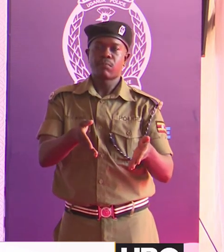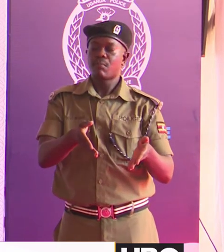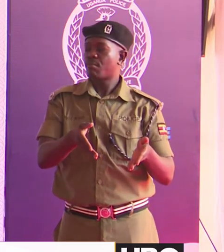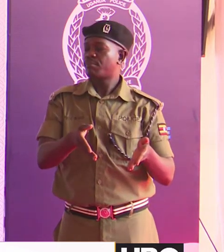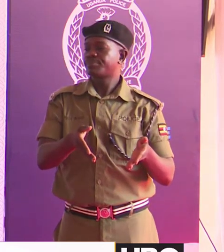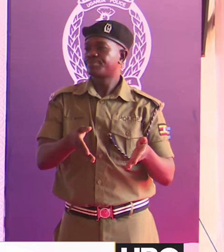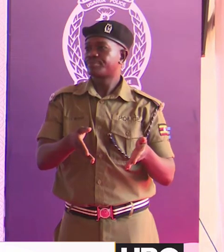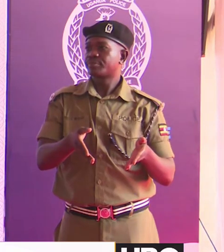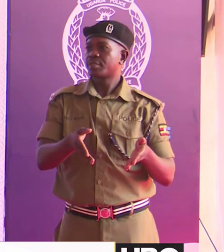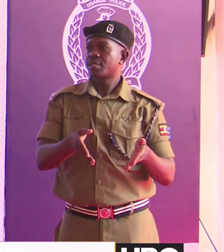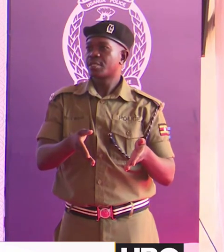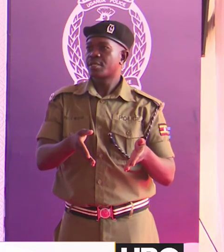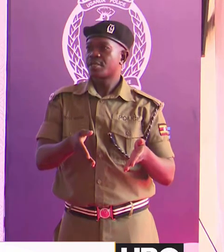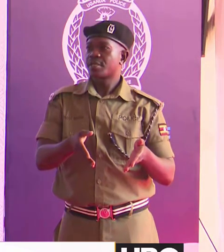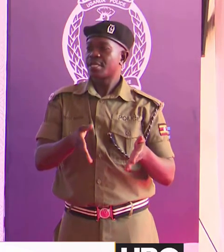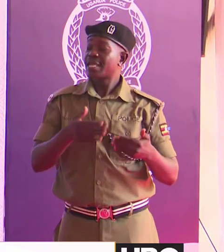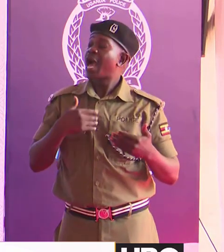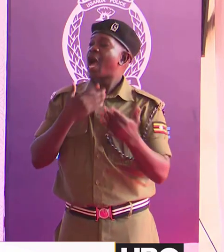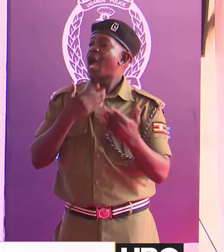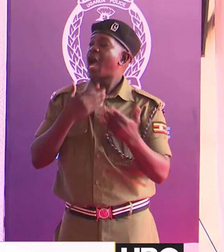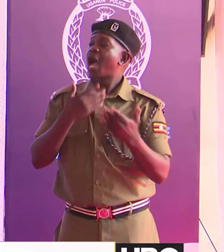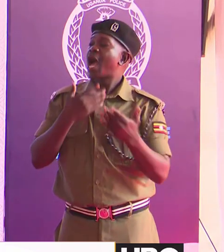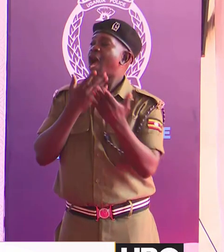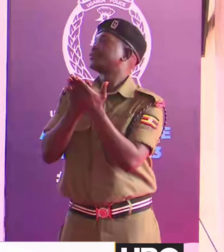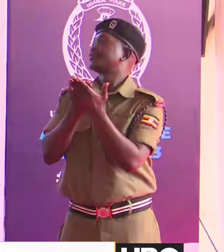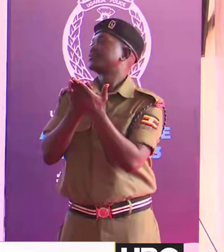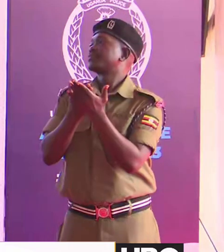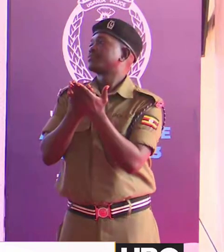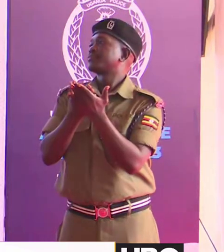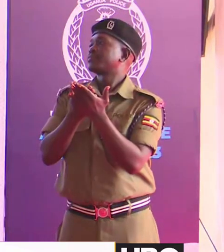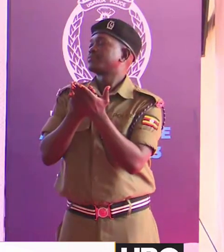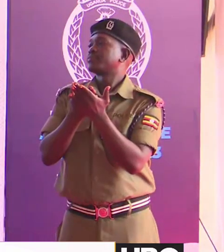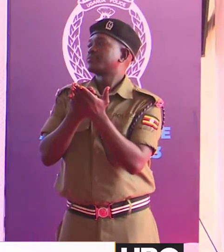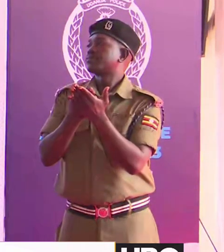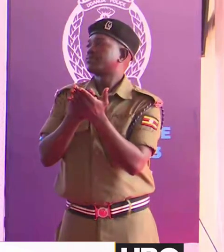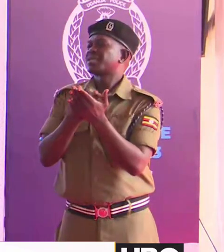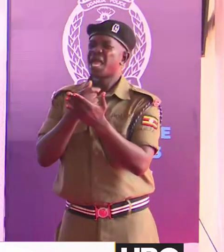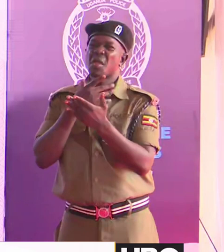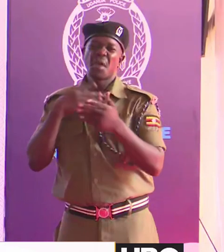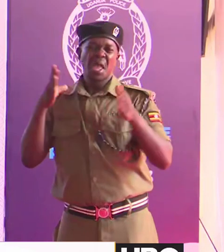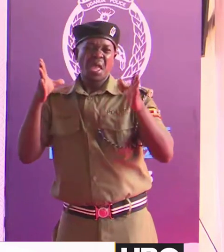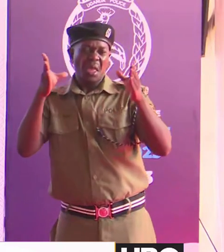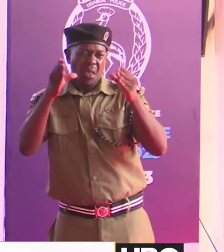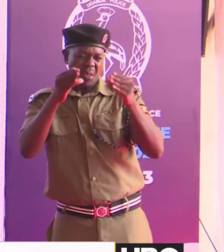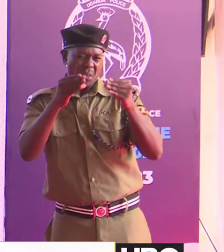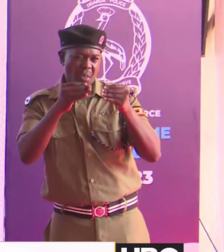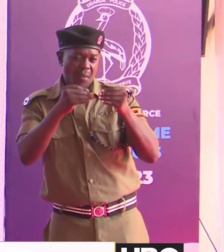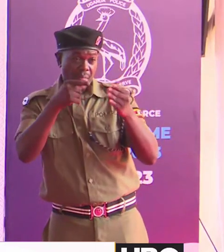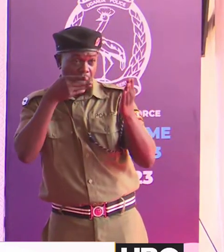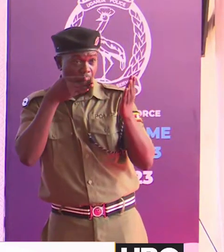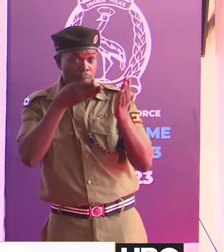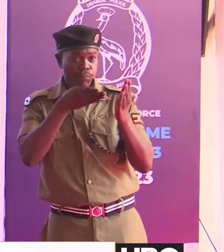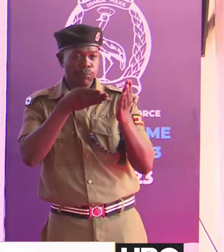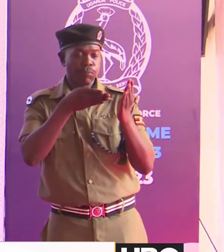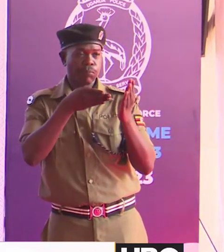Now, with your permission, Afande IGP, I will briefly summarize the